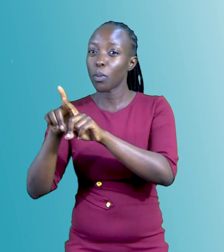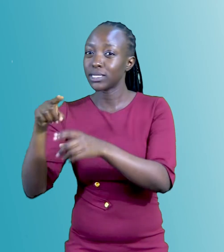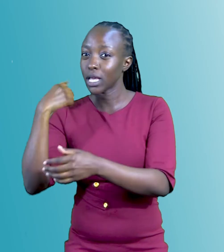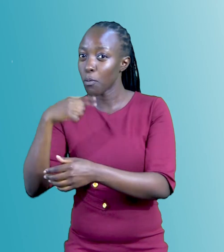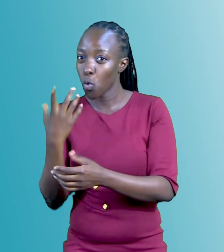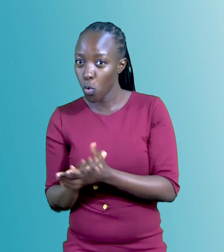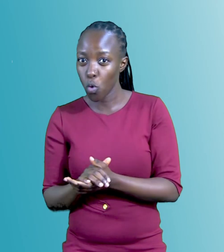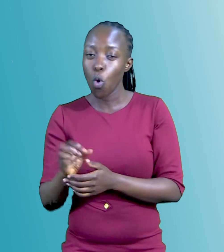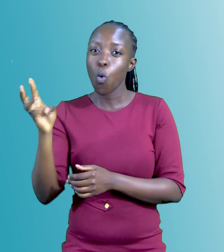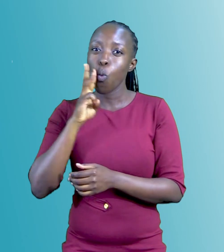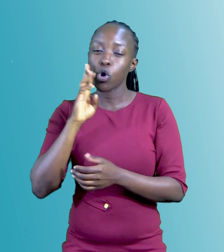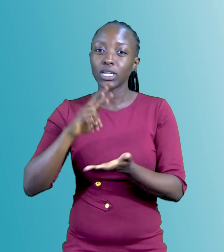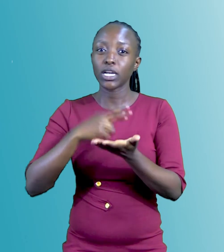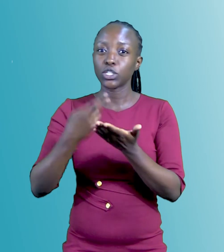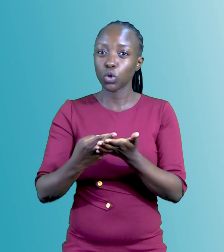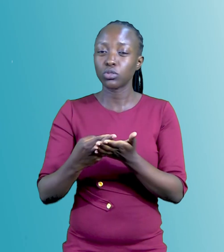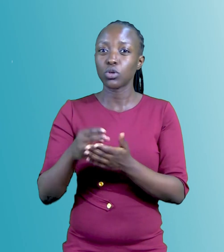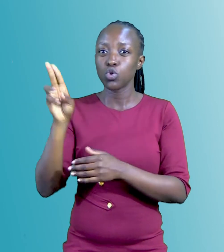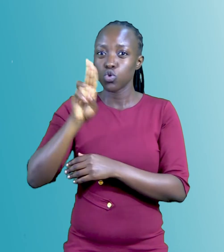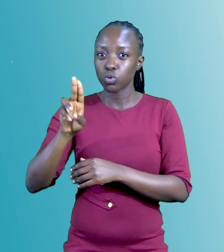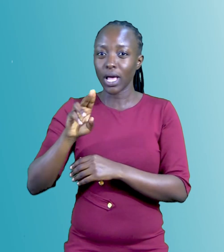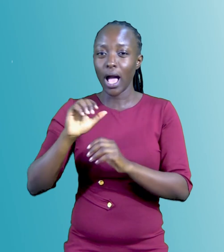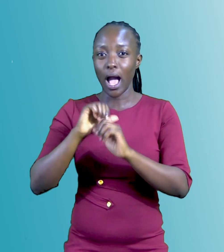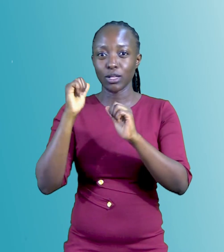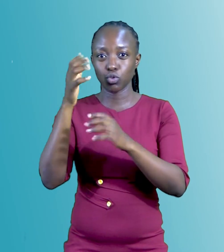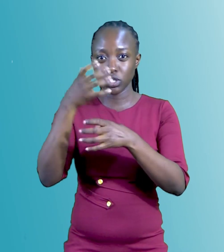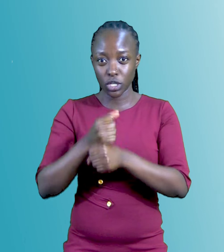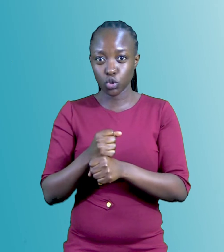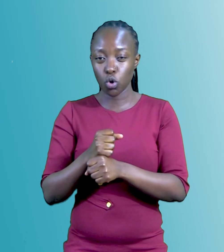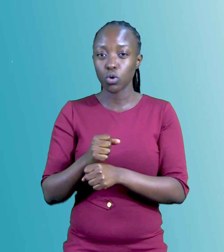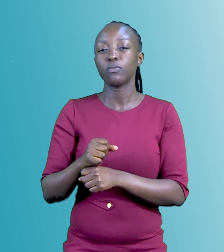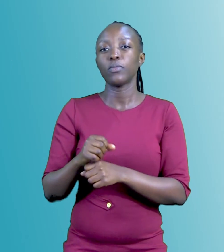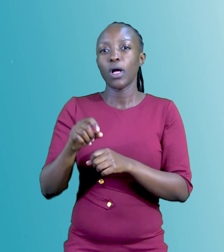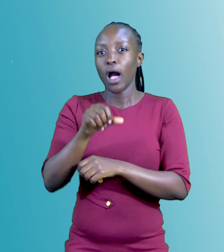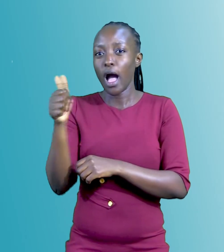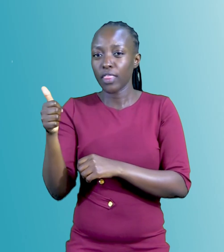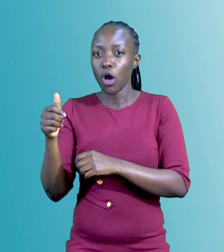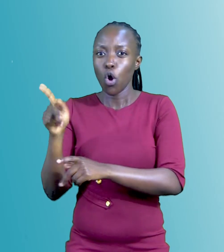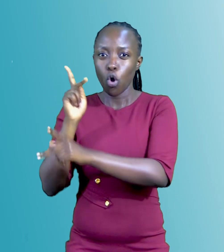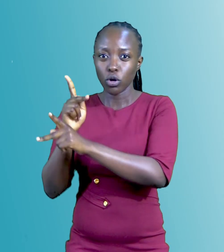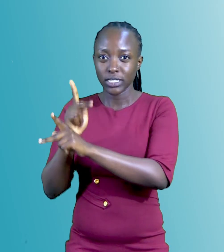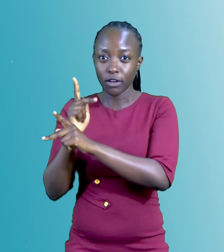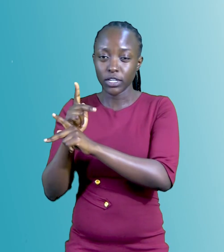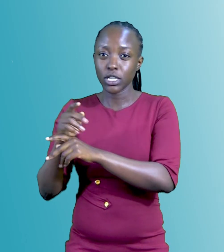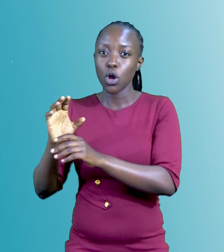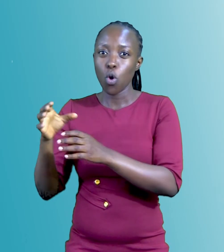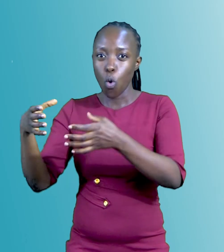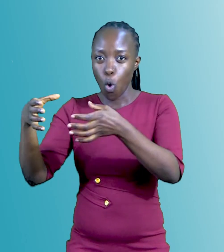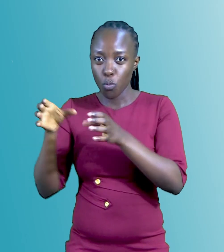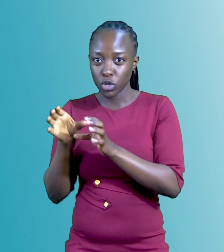Users Associations, RUAs, Conservancies and Community Forest Associations, CFAs, through Water